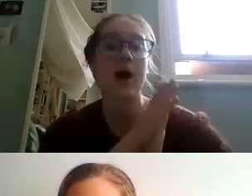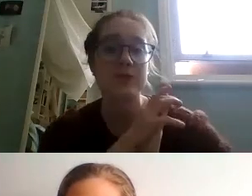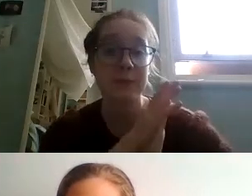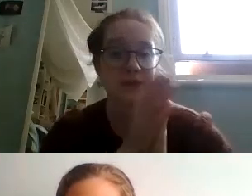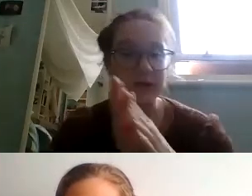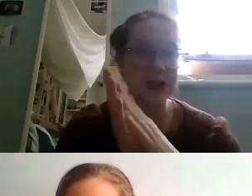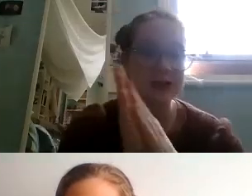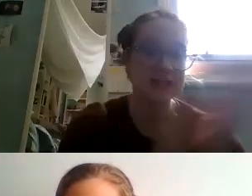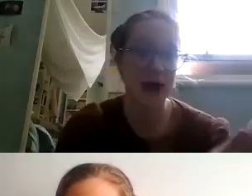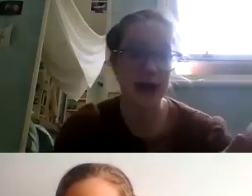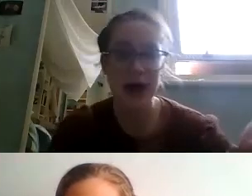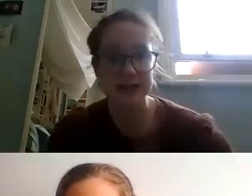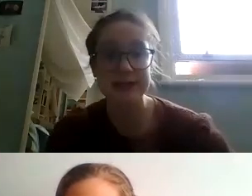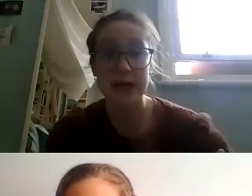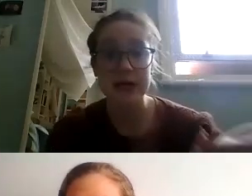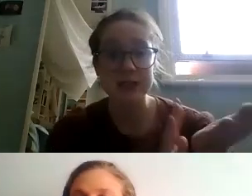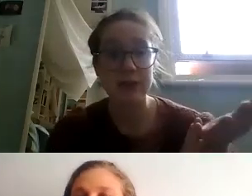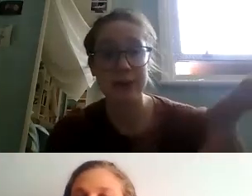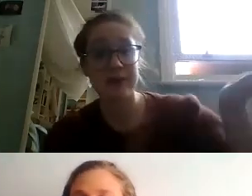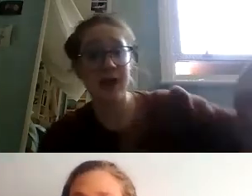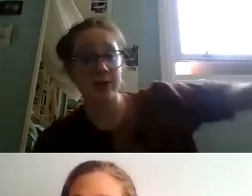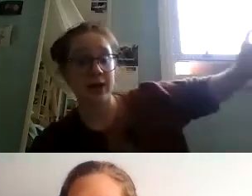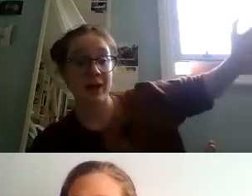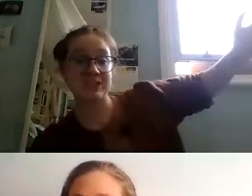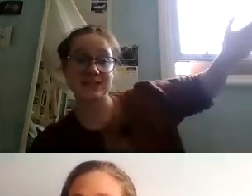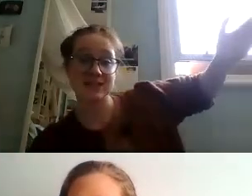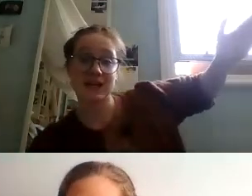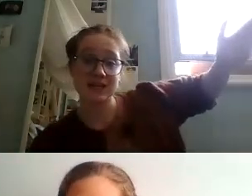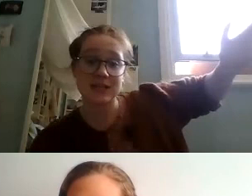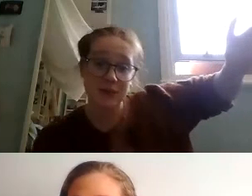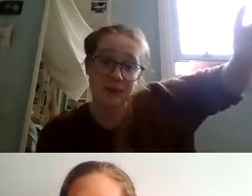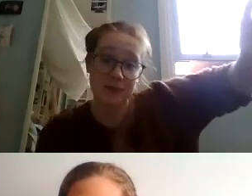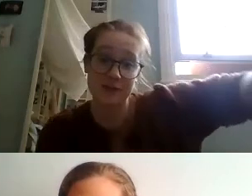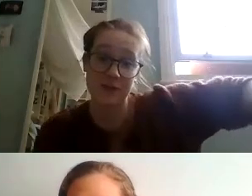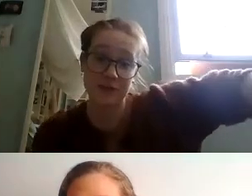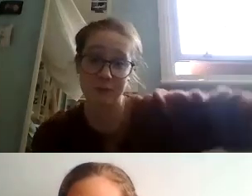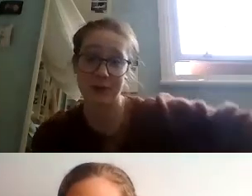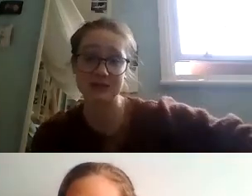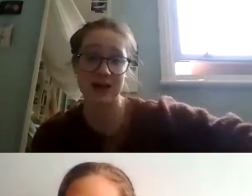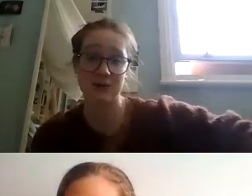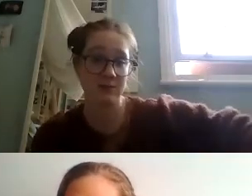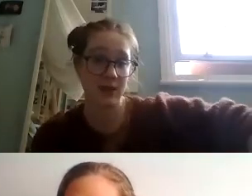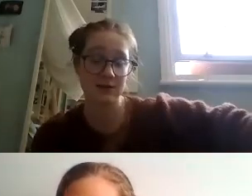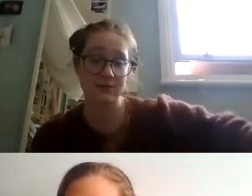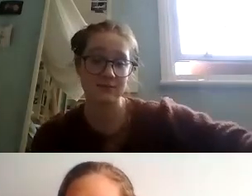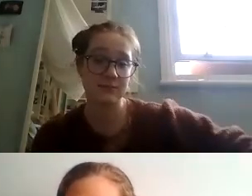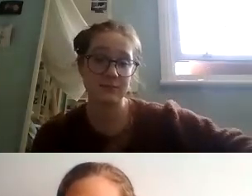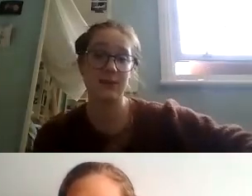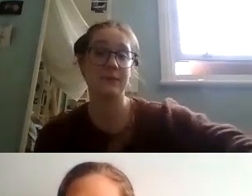thing as well. So in BSL is actually dialects. So the BSL in like Manchester is going to be different from the BSL in